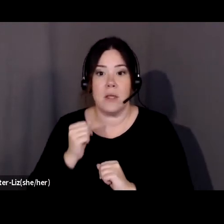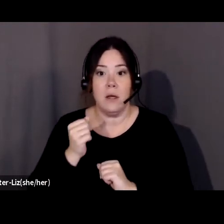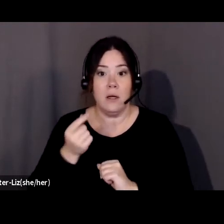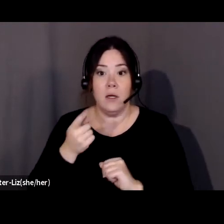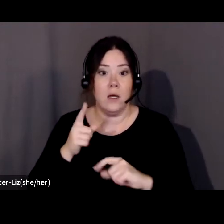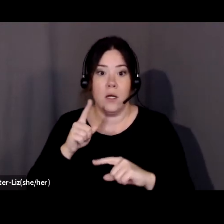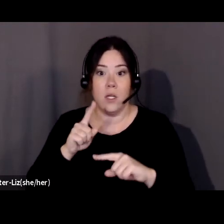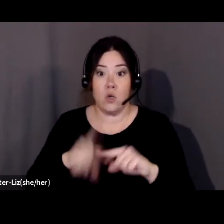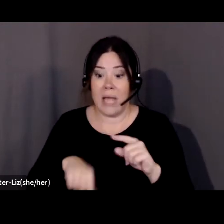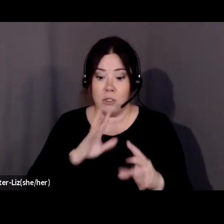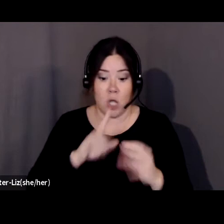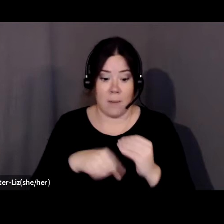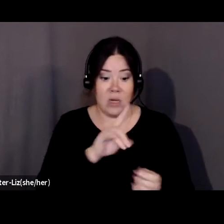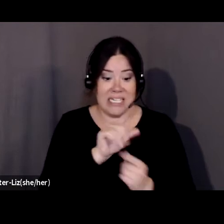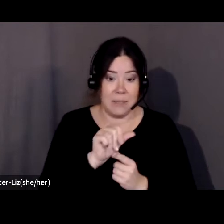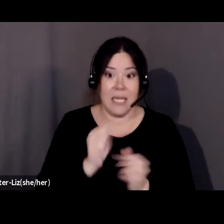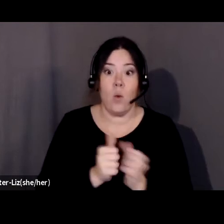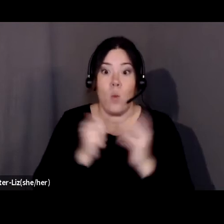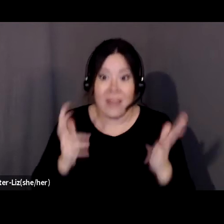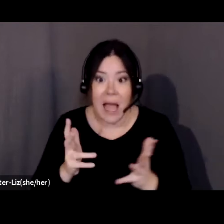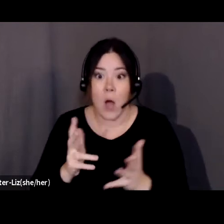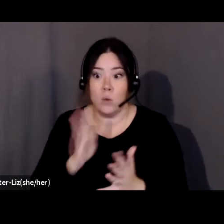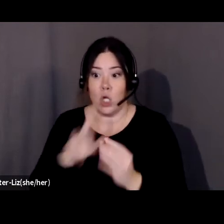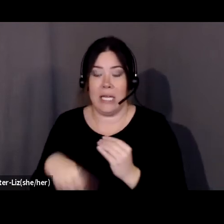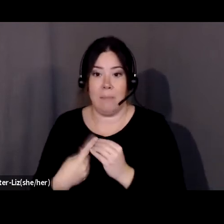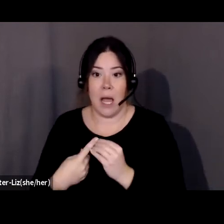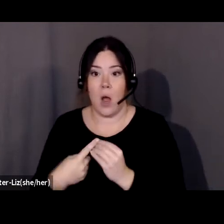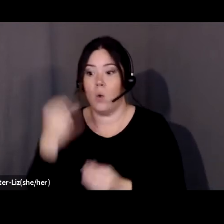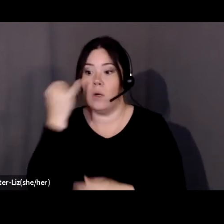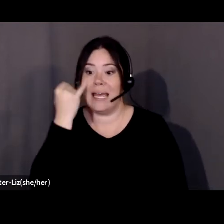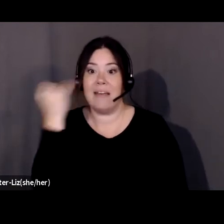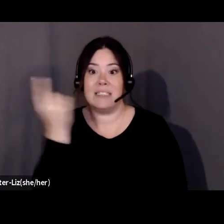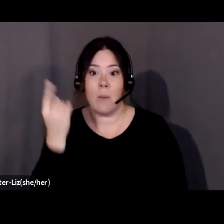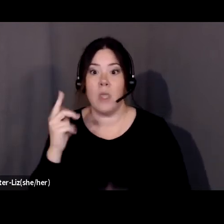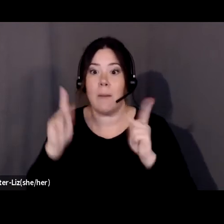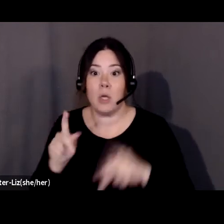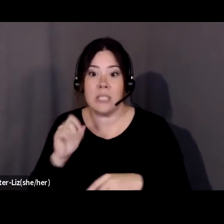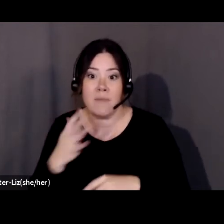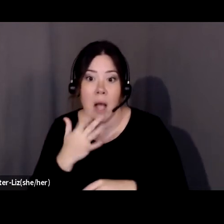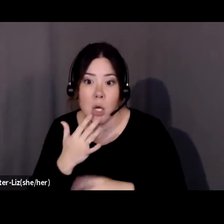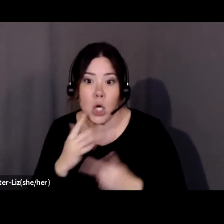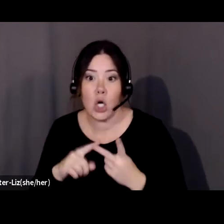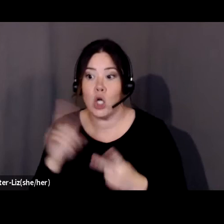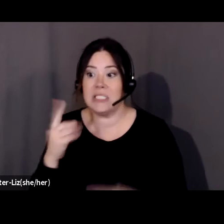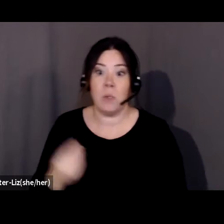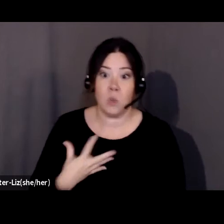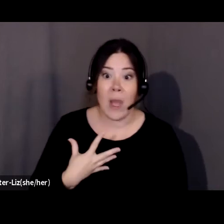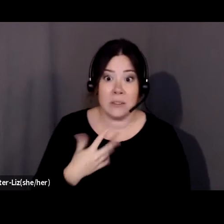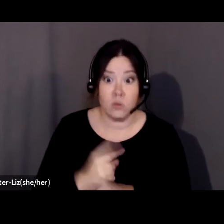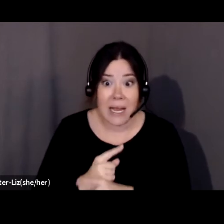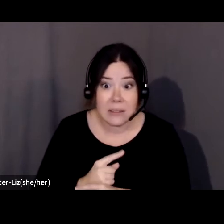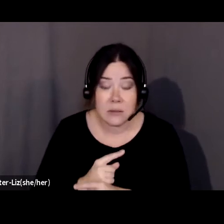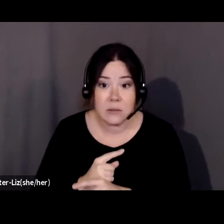address disability without addressing if someone is a person of color or if someone is white, right? That